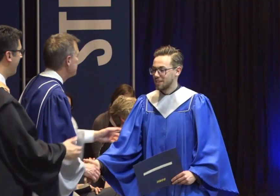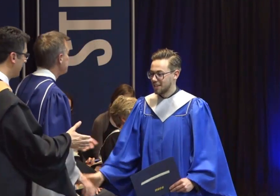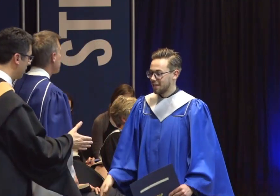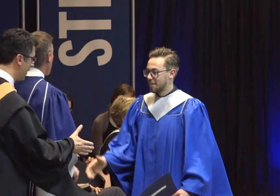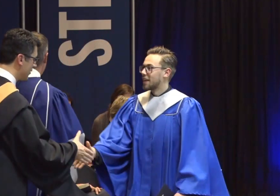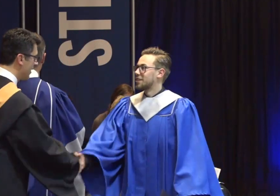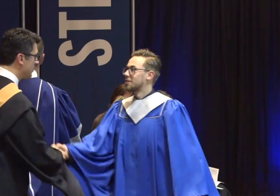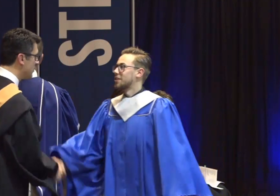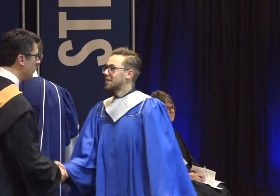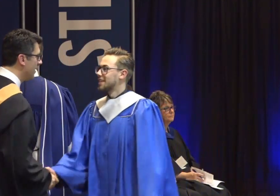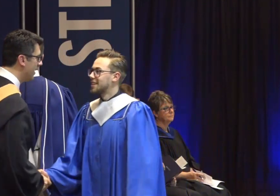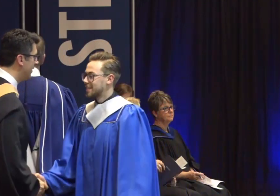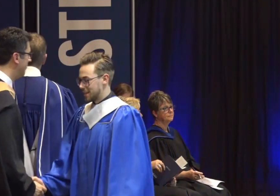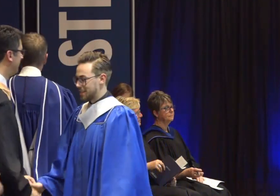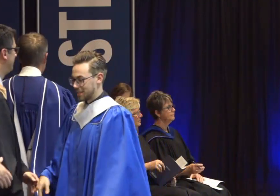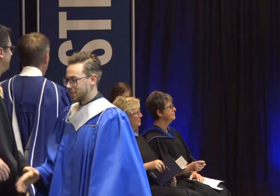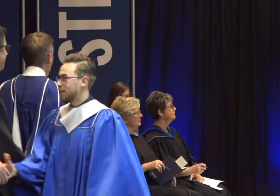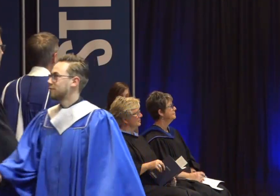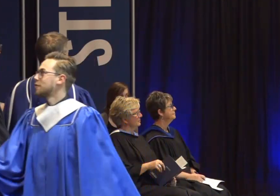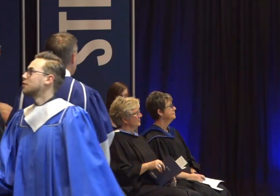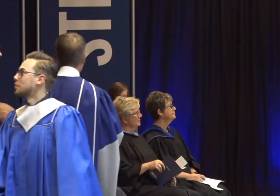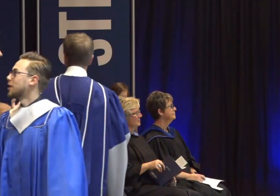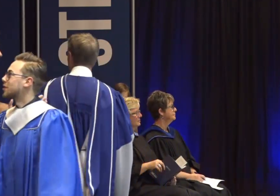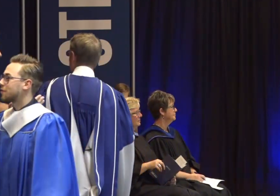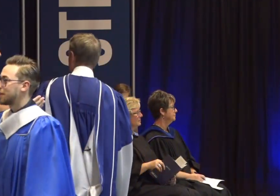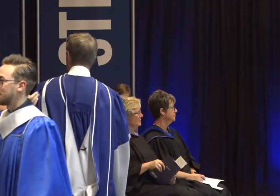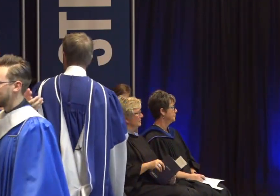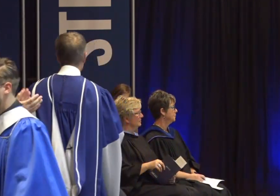Ben Hatt, honors.